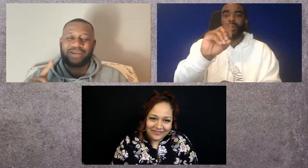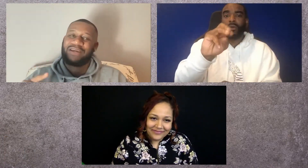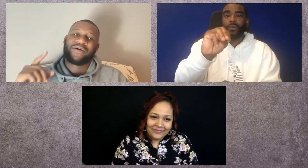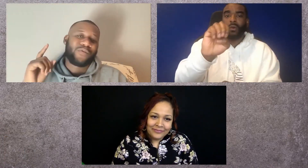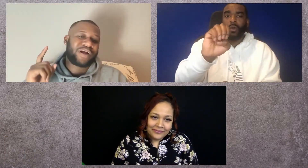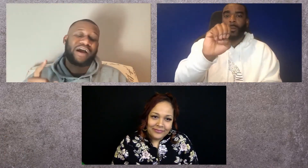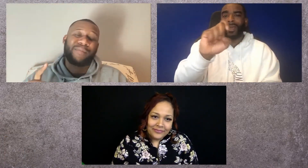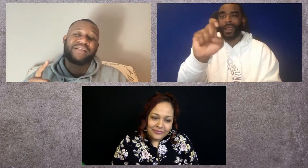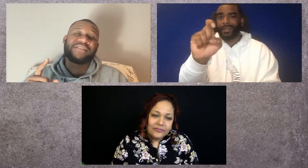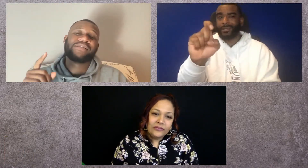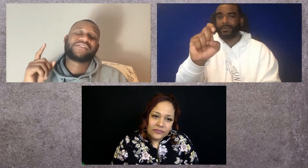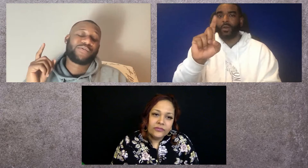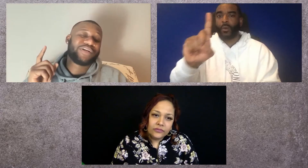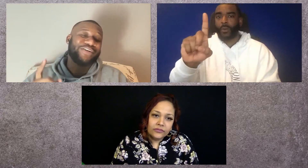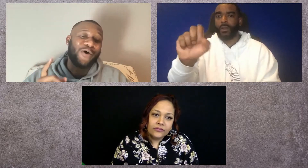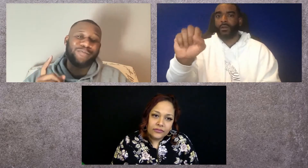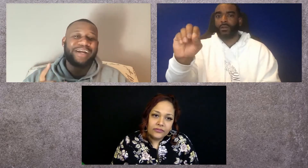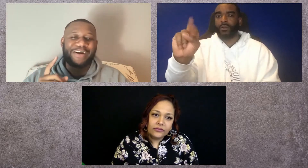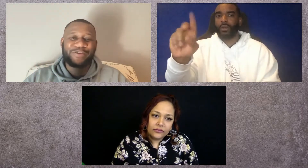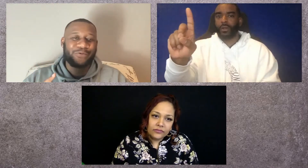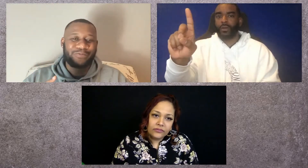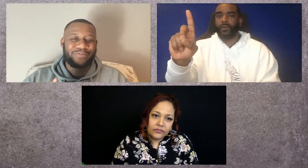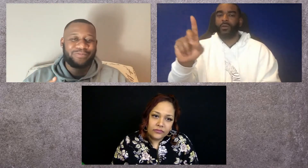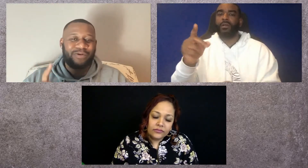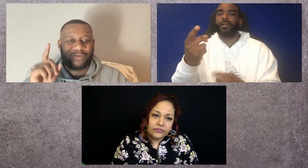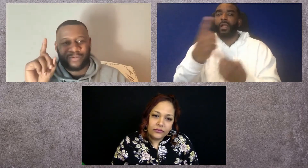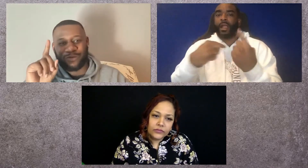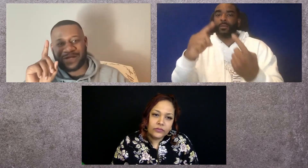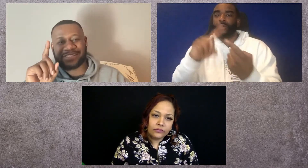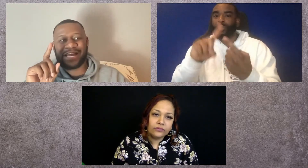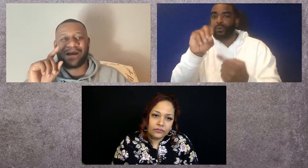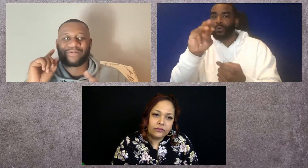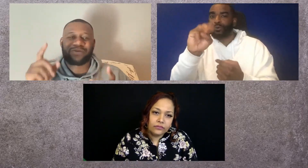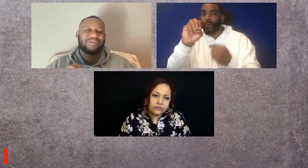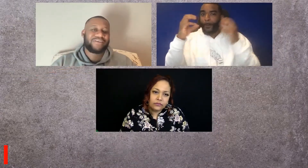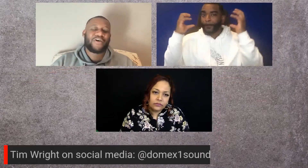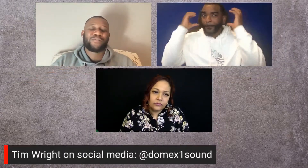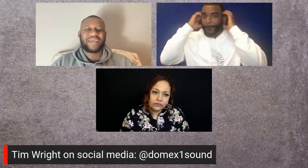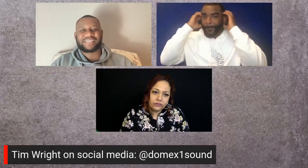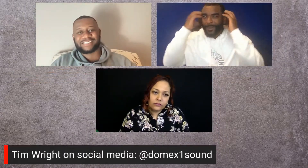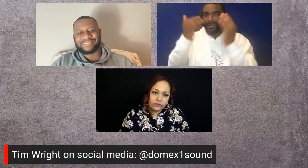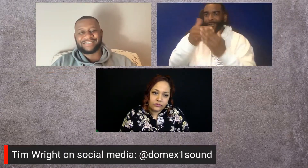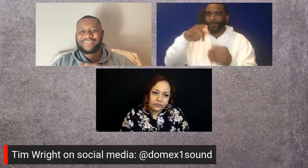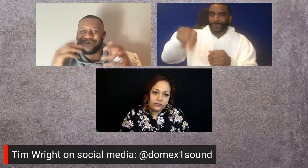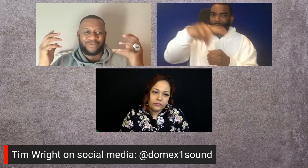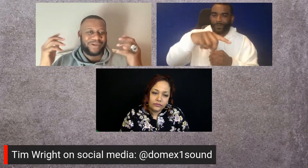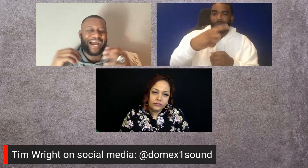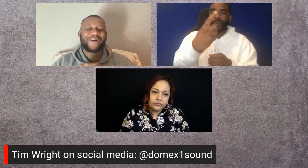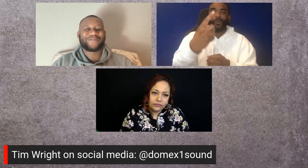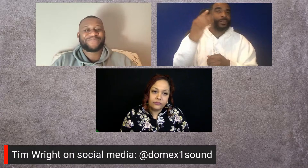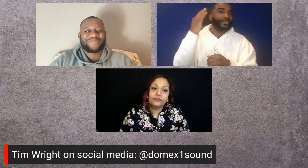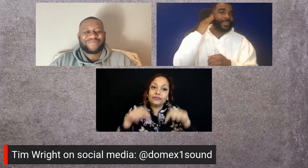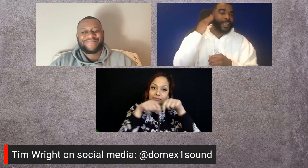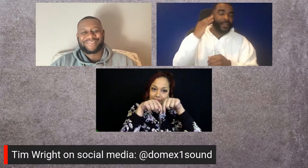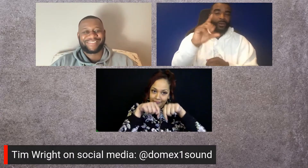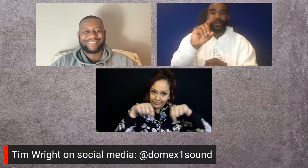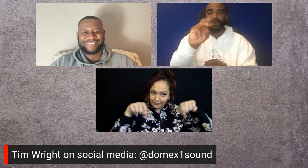DomeX1Sound. We're coming to a dome near you. One Sound, Dome Nation. We out.